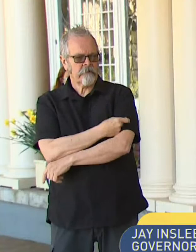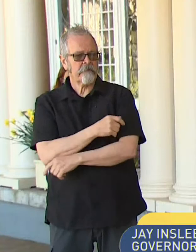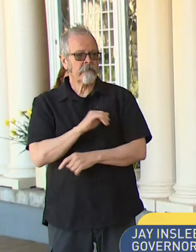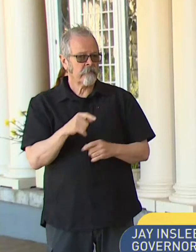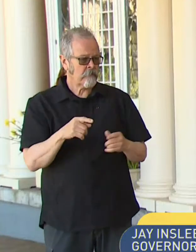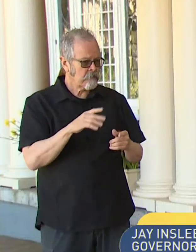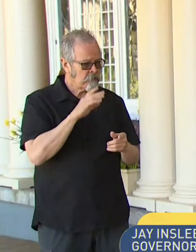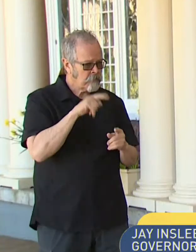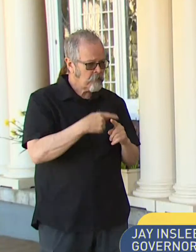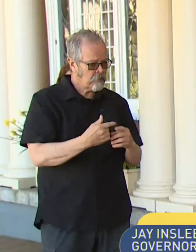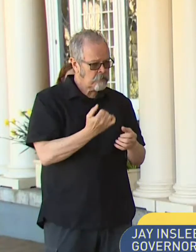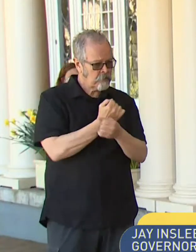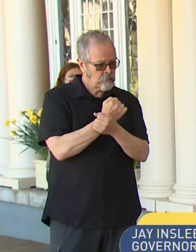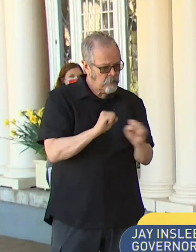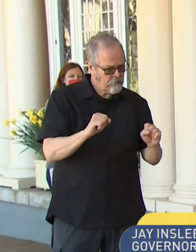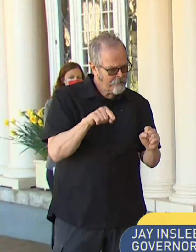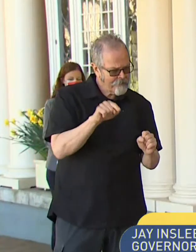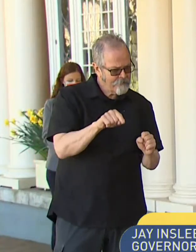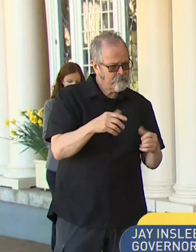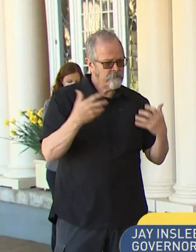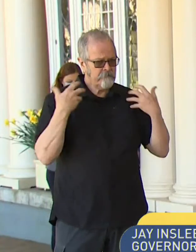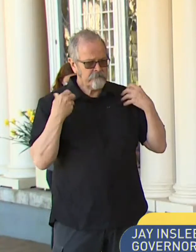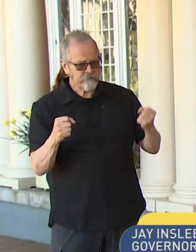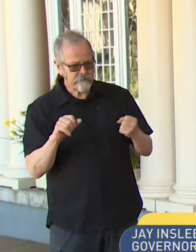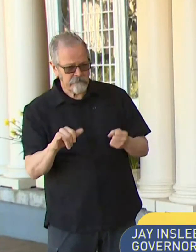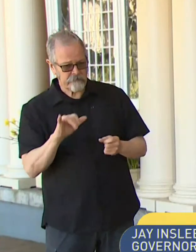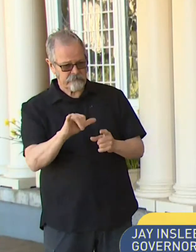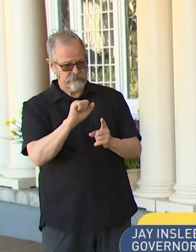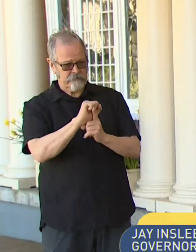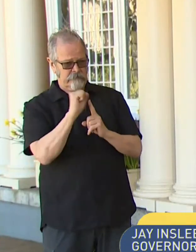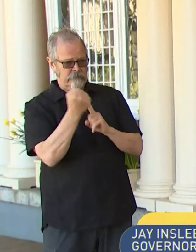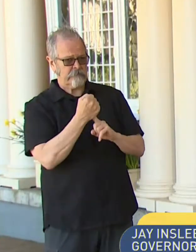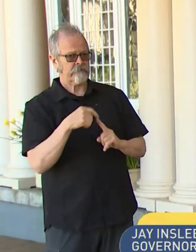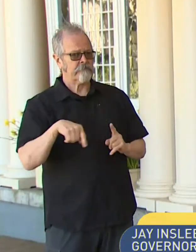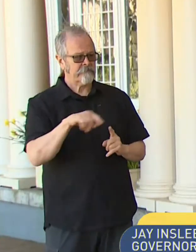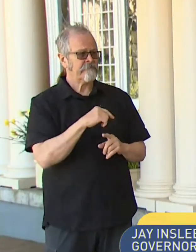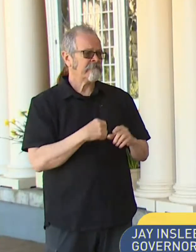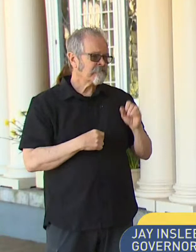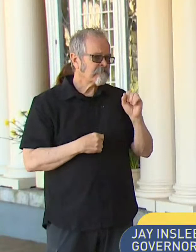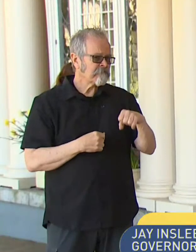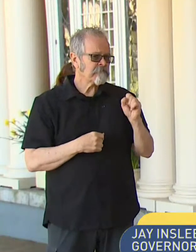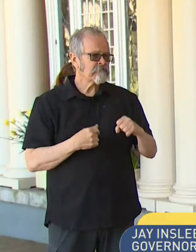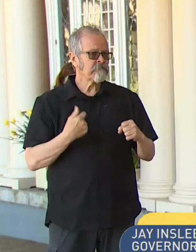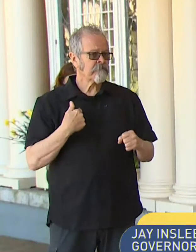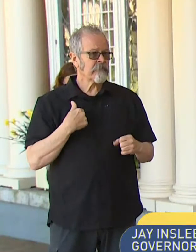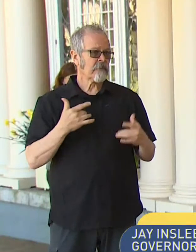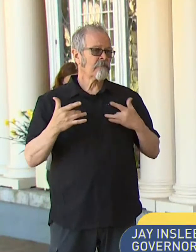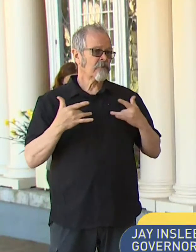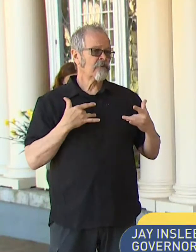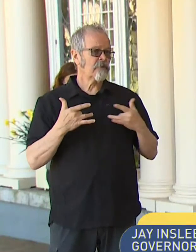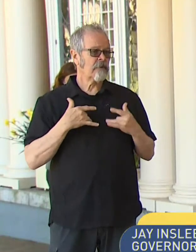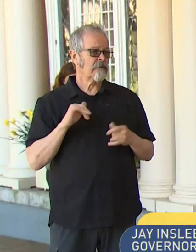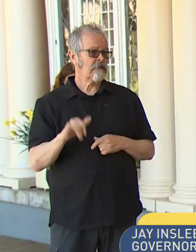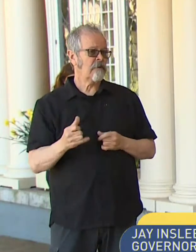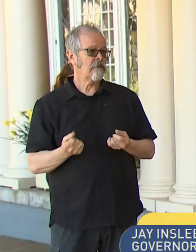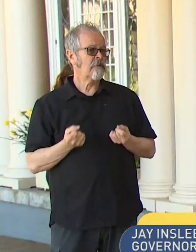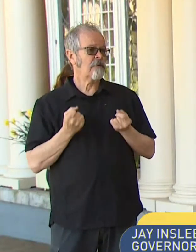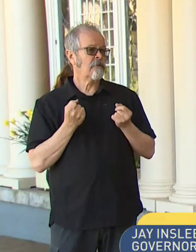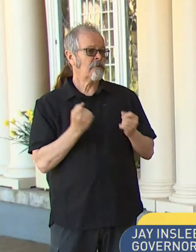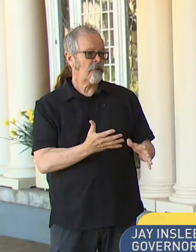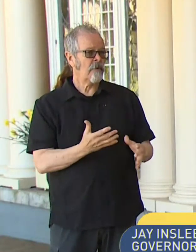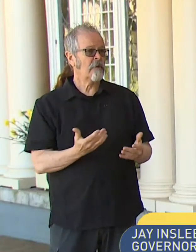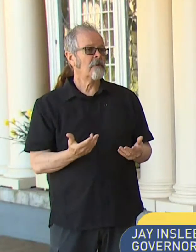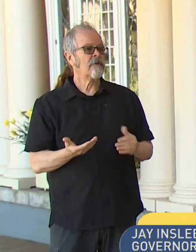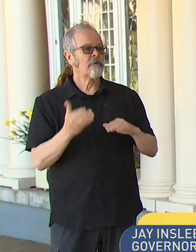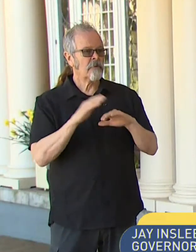safety. The situation is, yes, there is concern that this could cause increased hesitancy, but from what we know